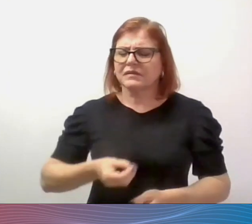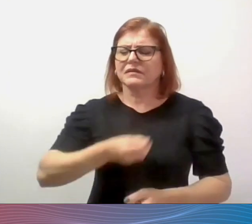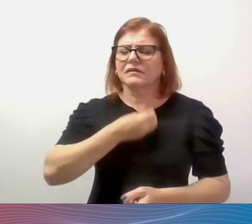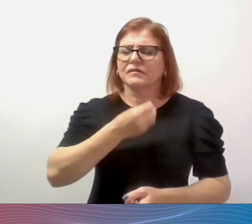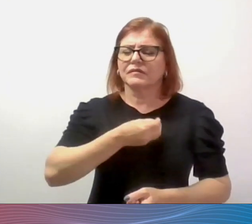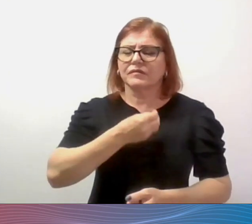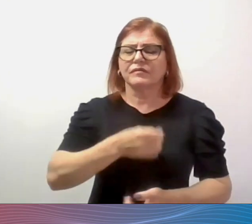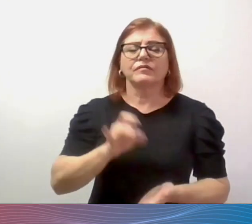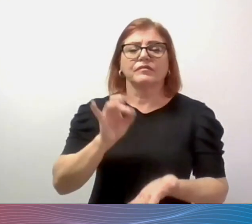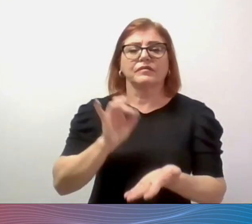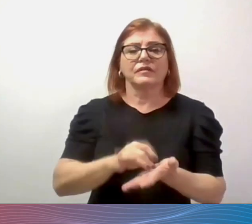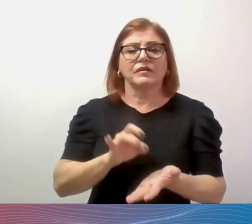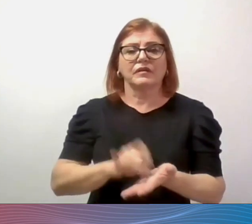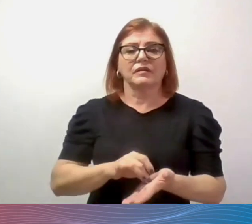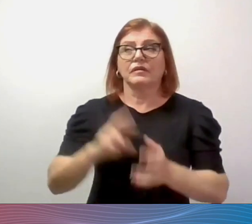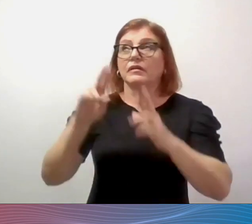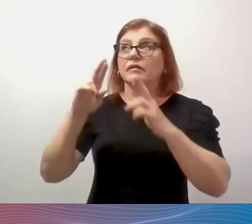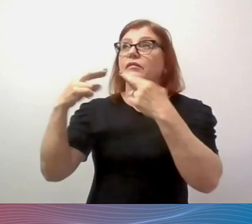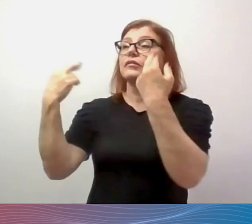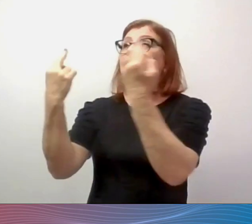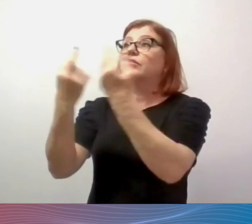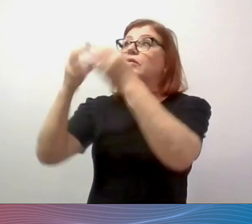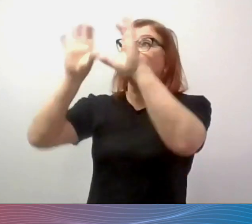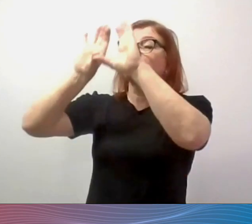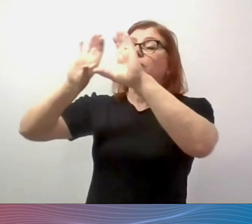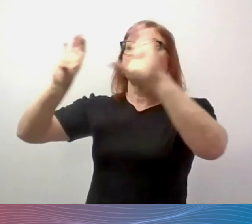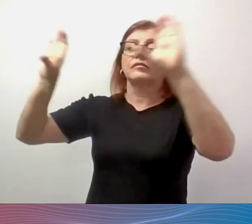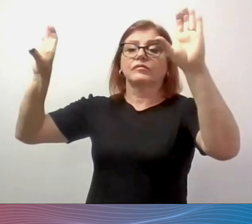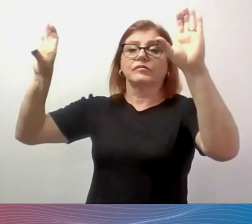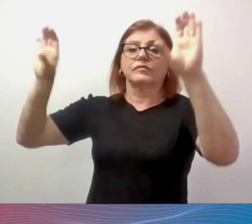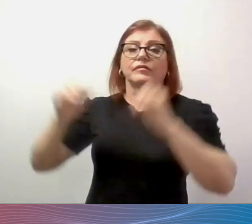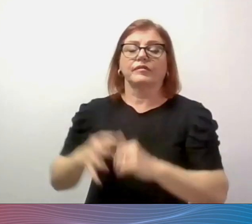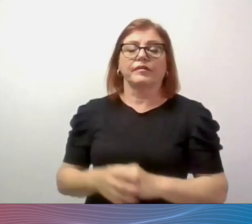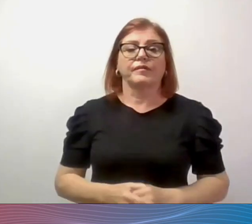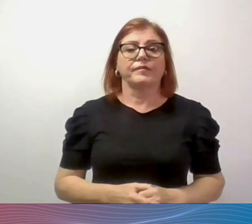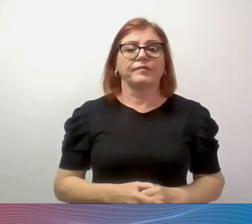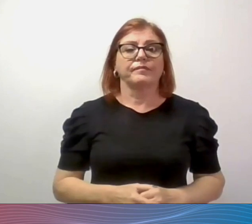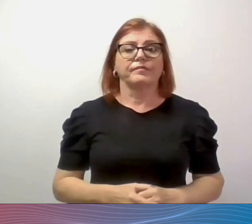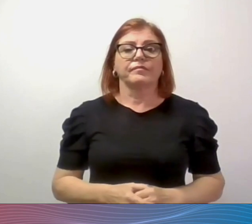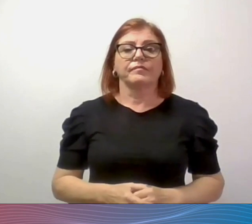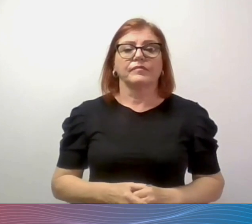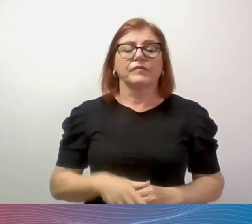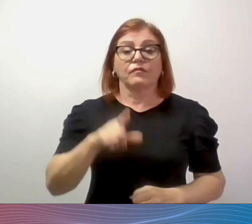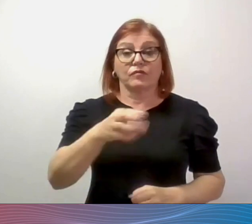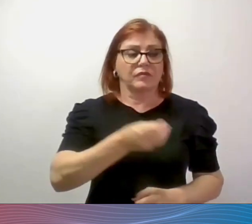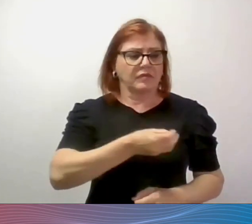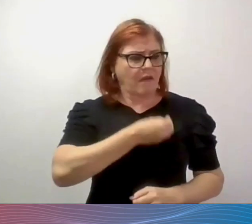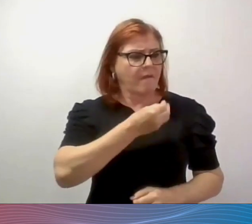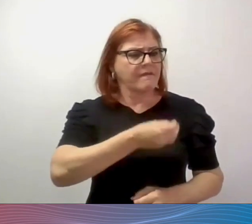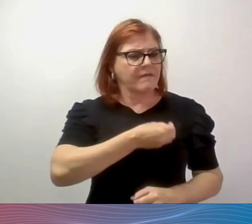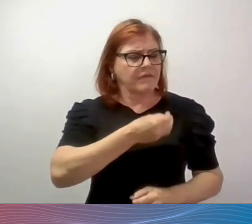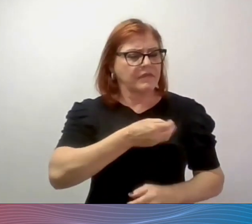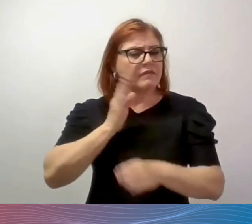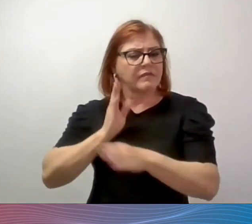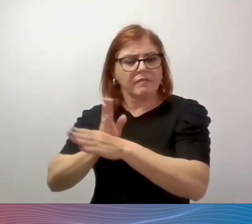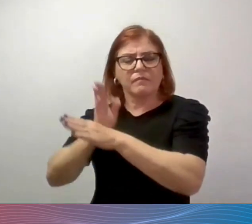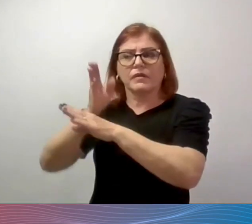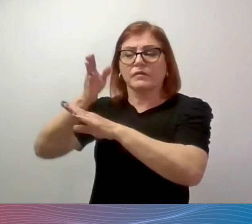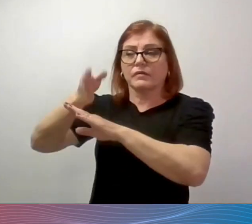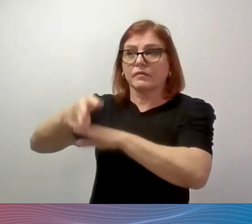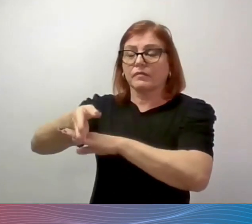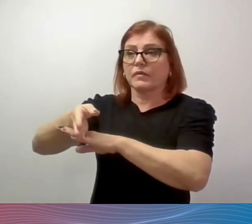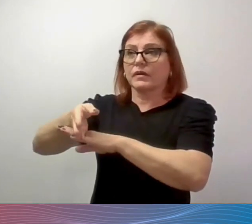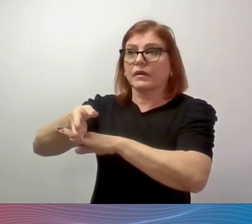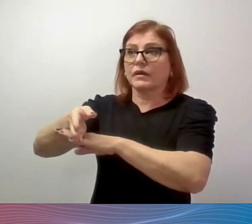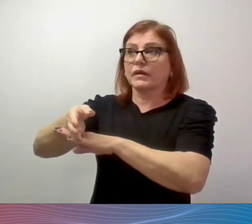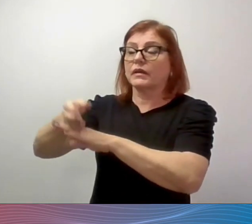the reality of the kingdom of heaven. Quem vive essa realidade no reino dos céus participará da manifestação do reino dos céus. He who